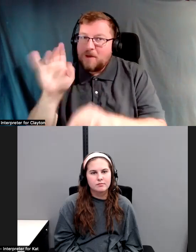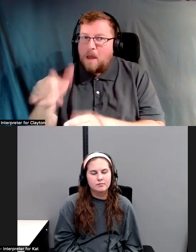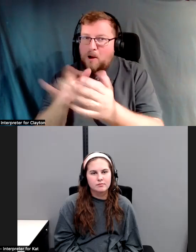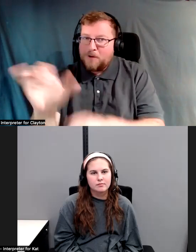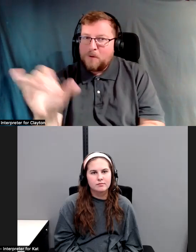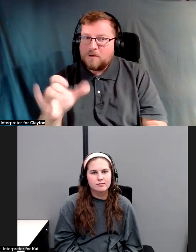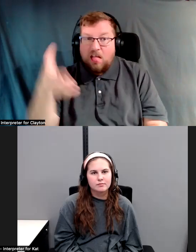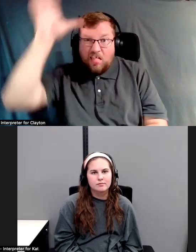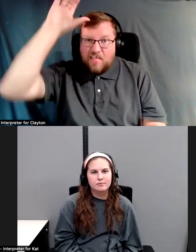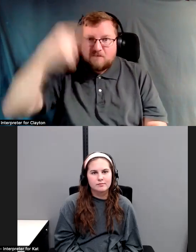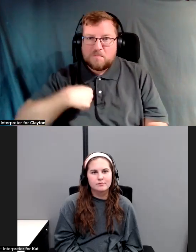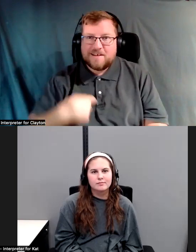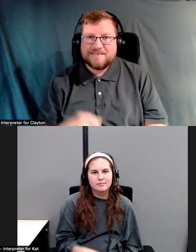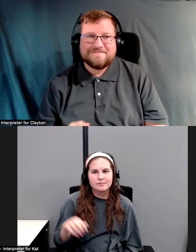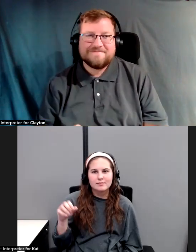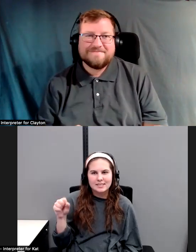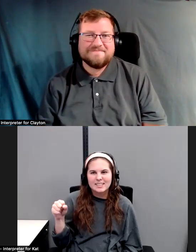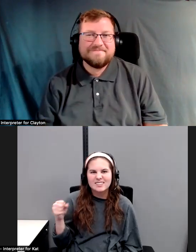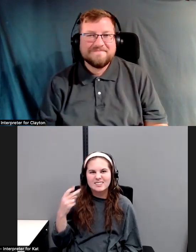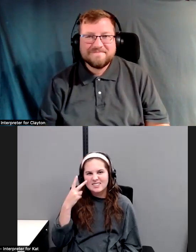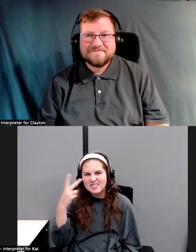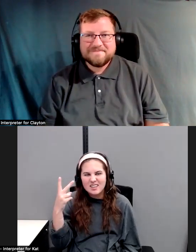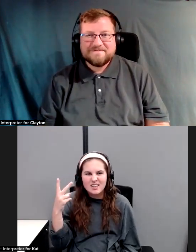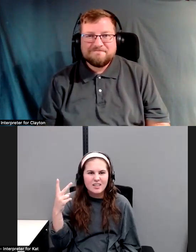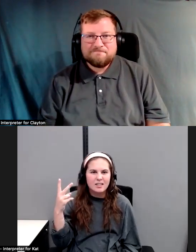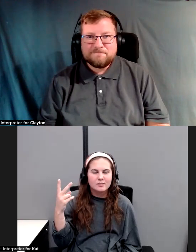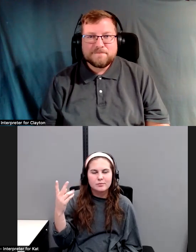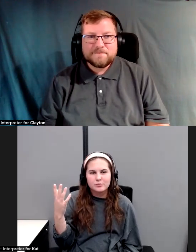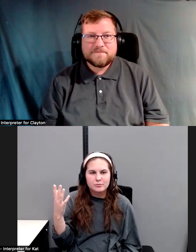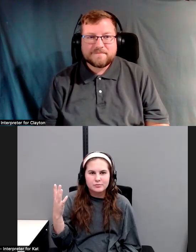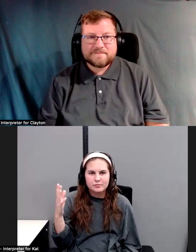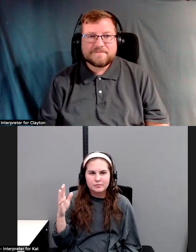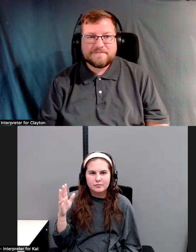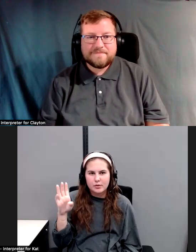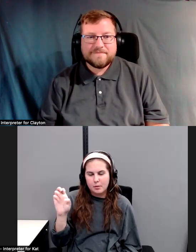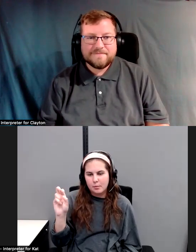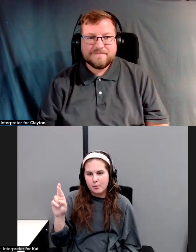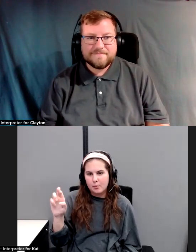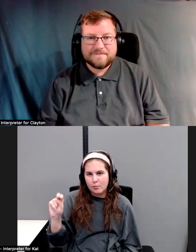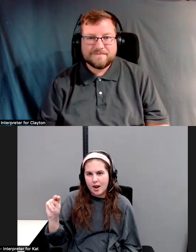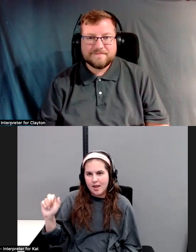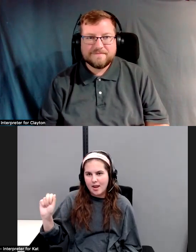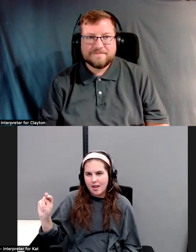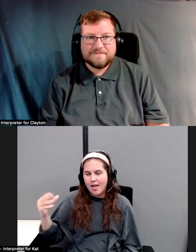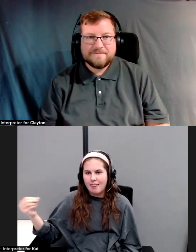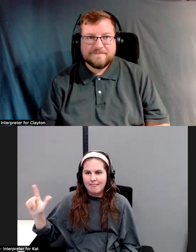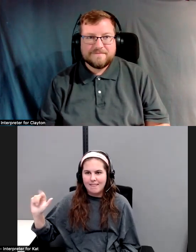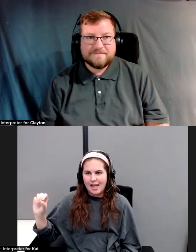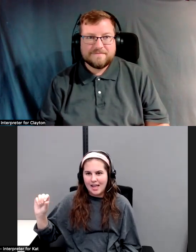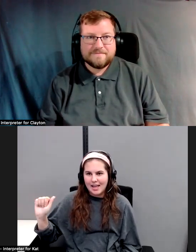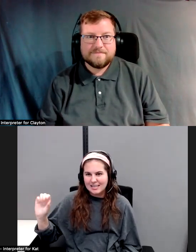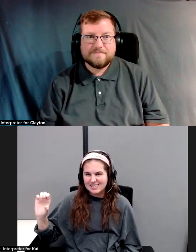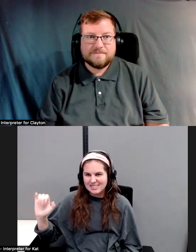Yeah, I could see all the connection, and obviously Brendan and Lacey, because I watched 10, 15 of their